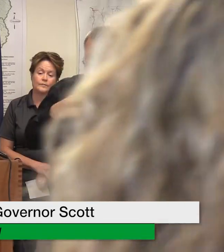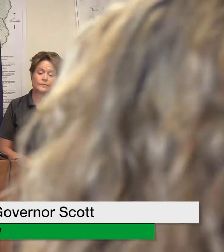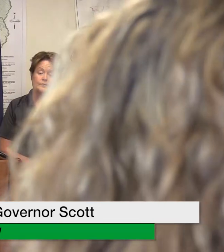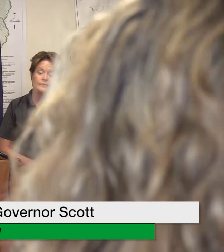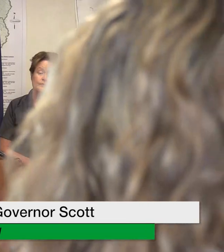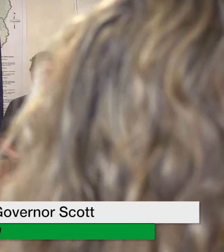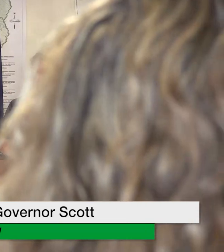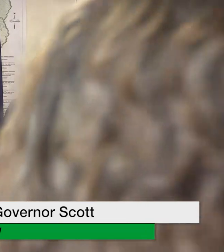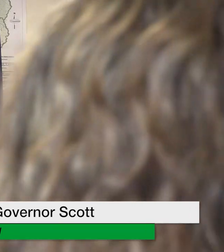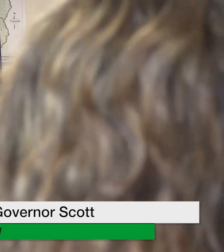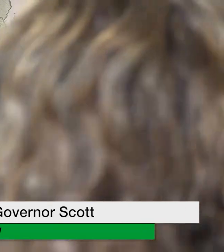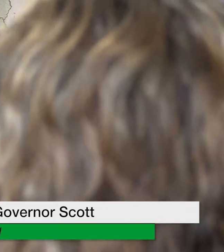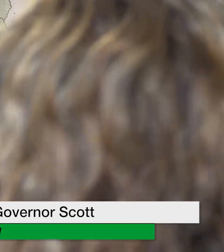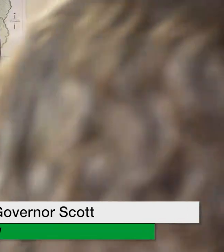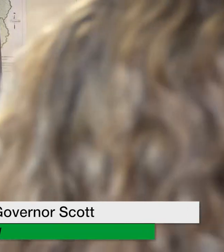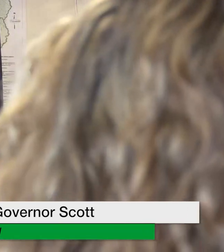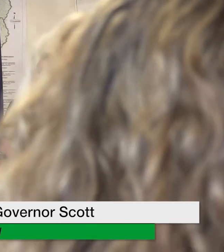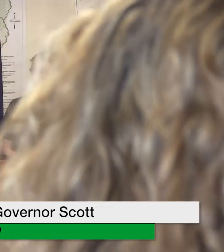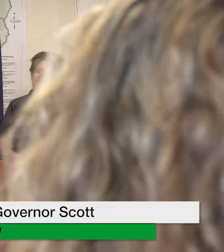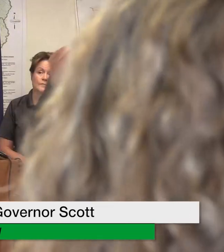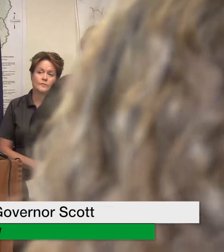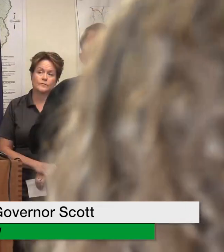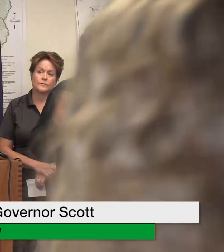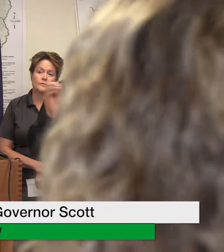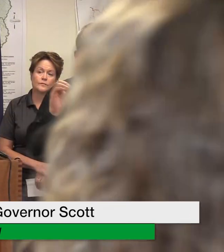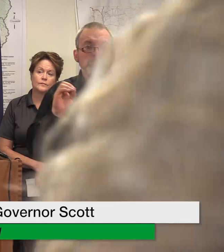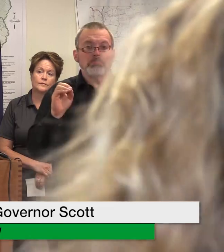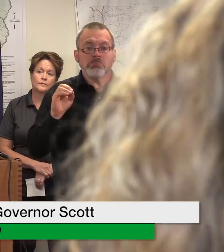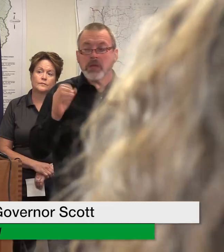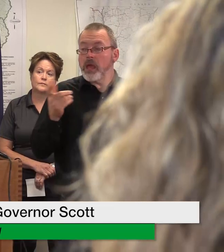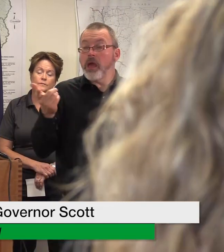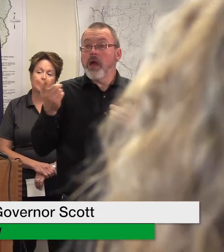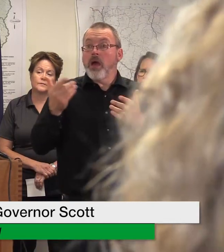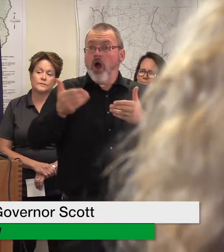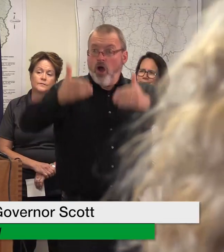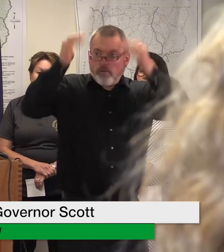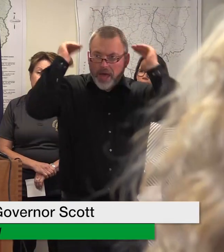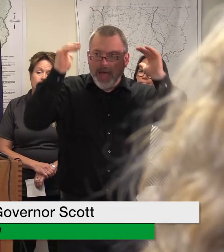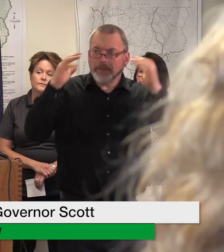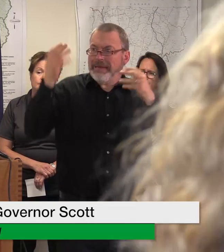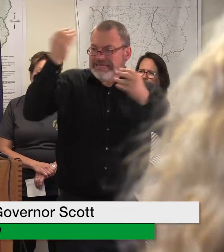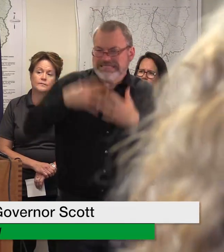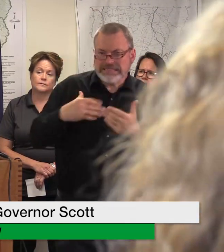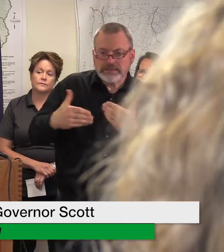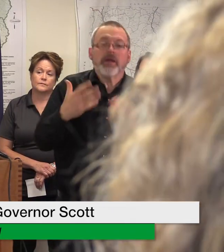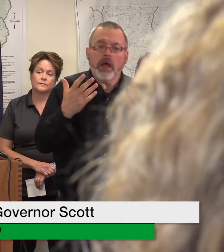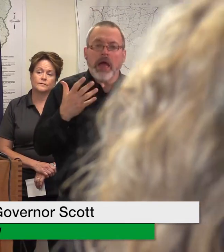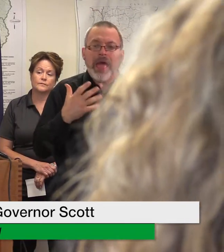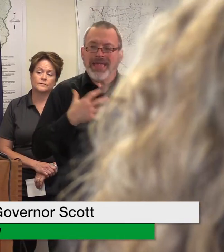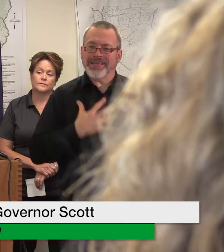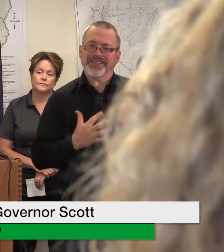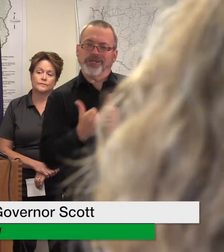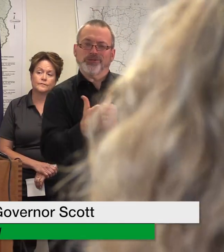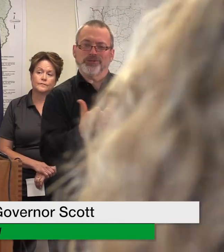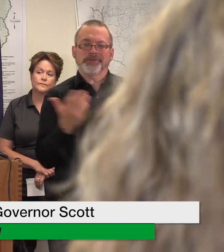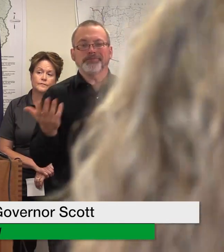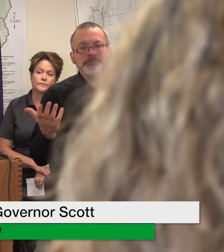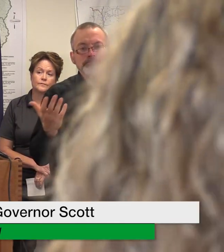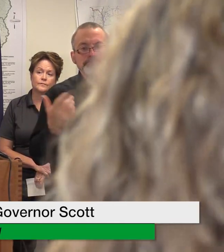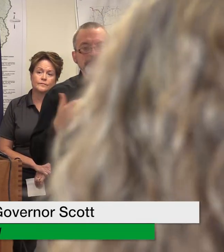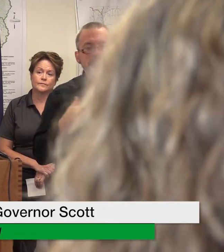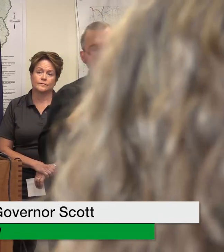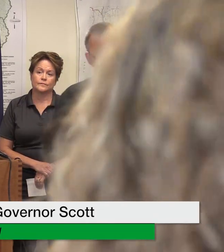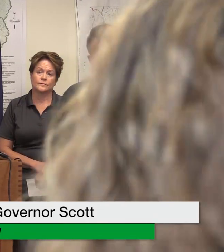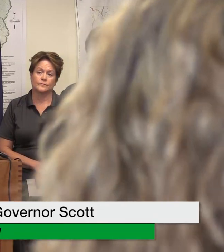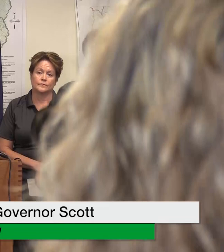calls and not have all that build up over time. So again, I don't believe it was a funding issue. It